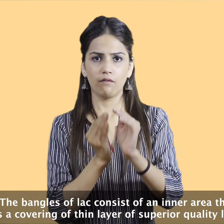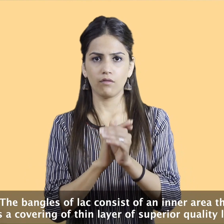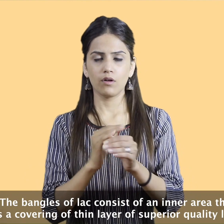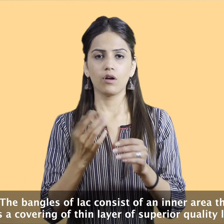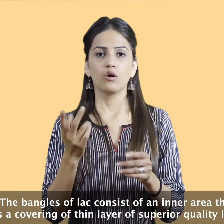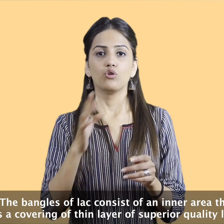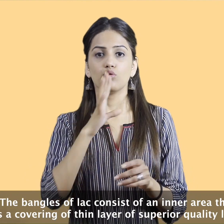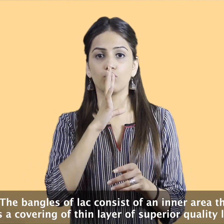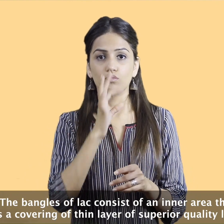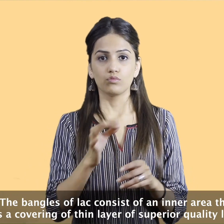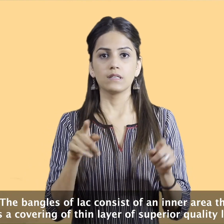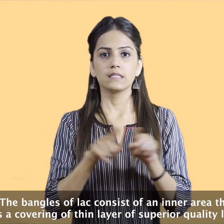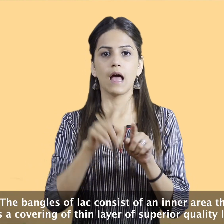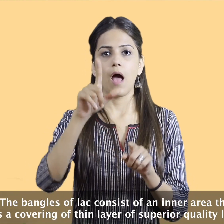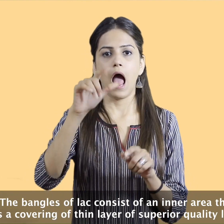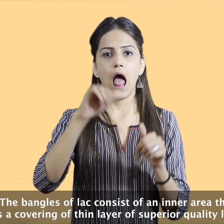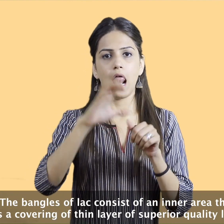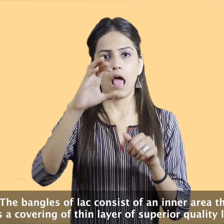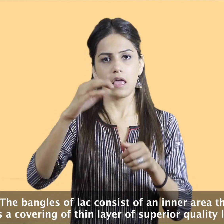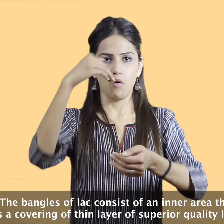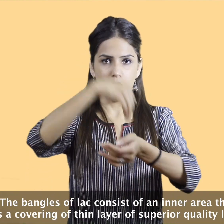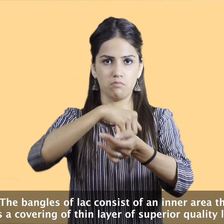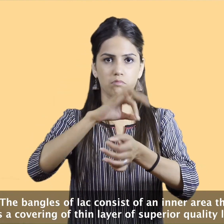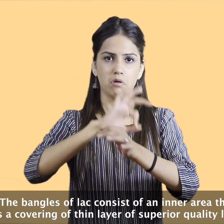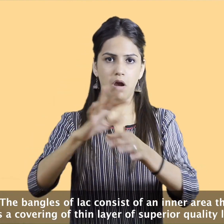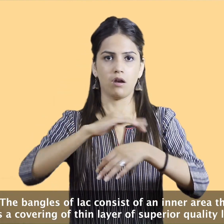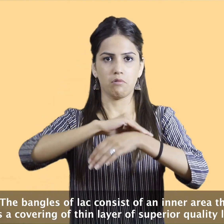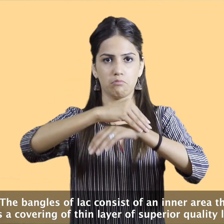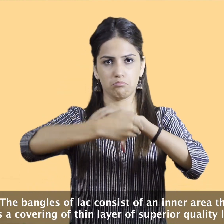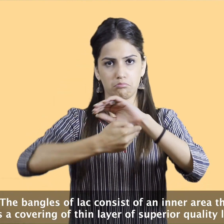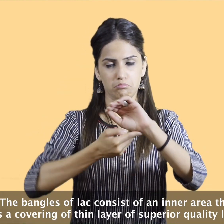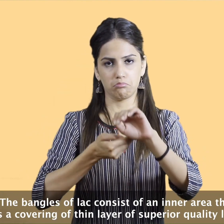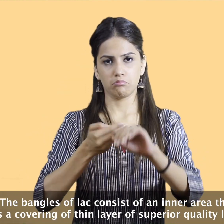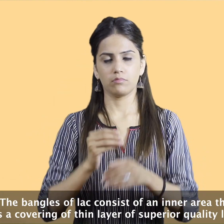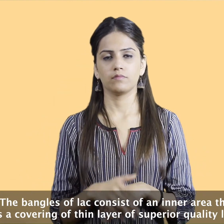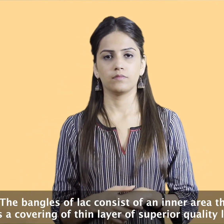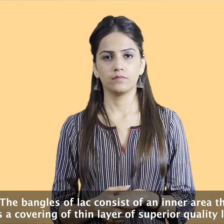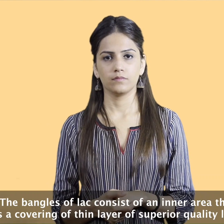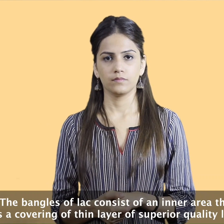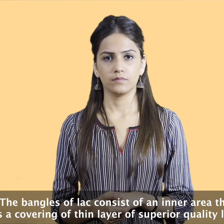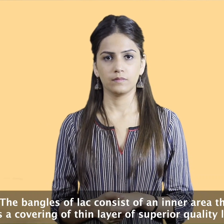thin layer of superior quality lak.